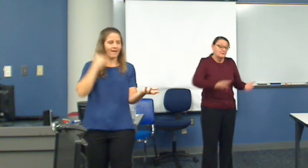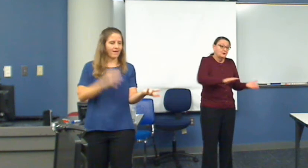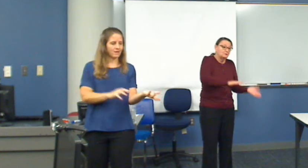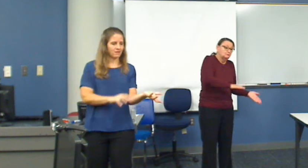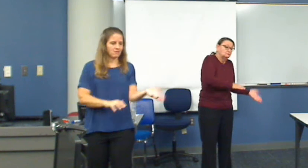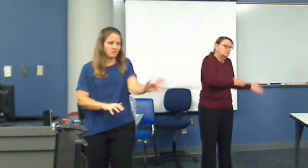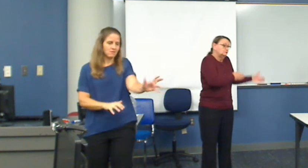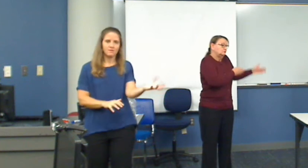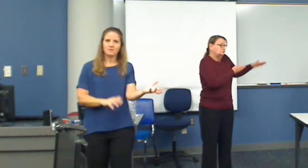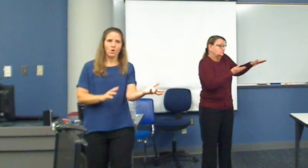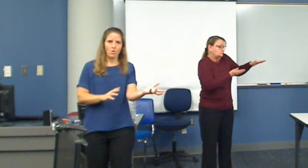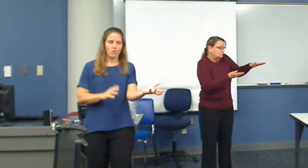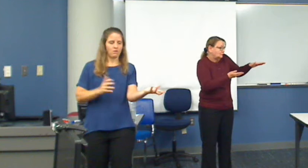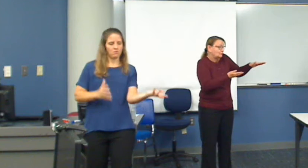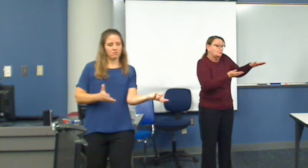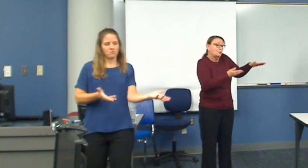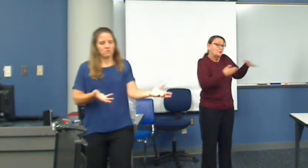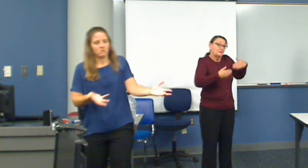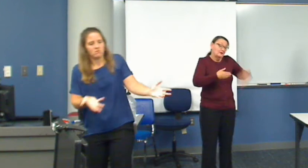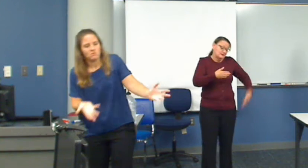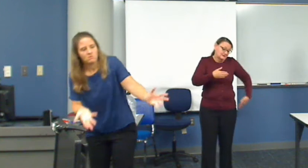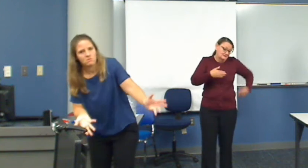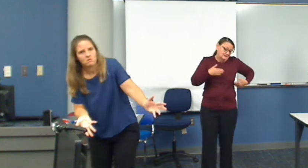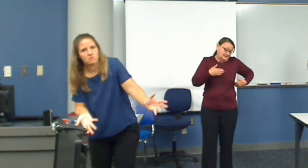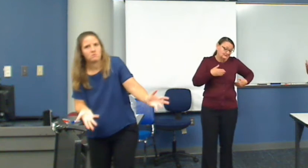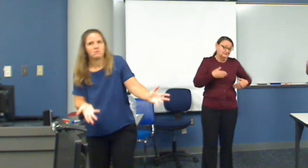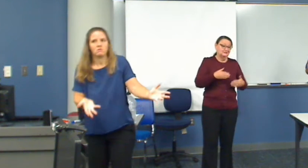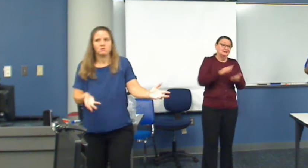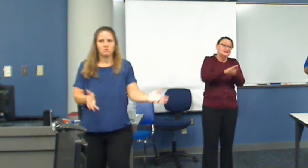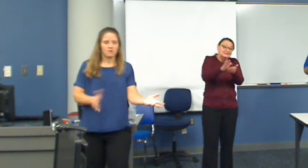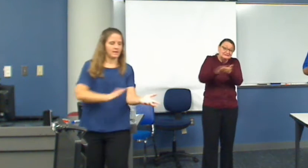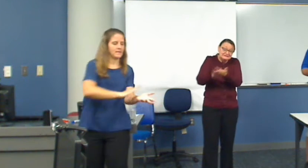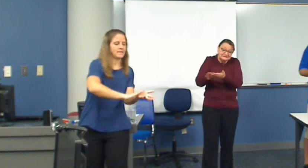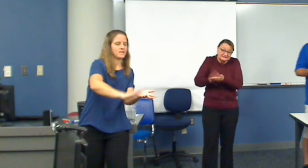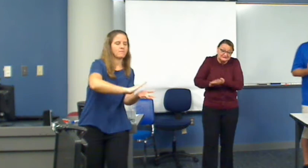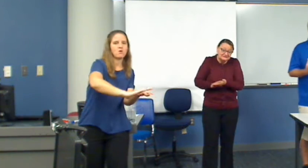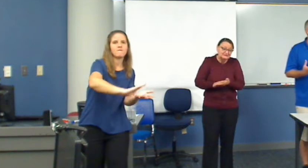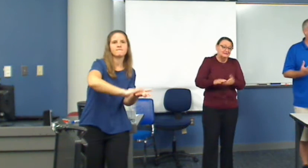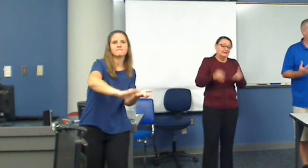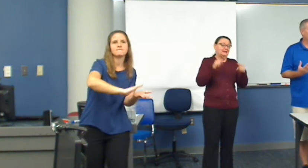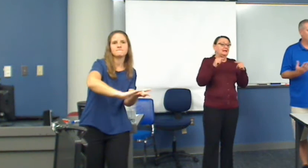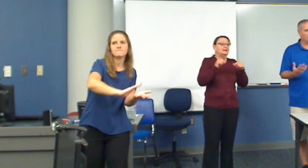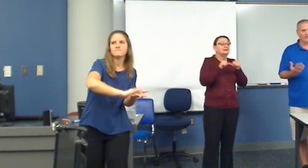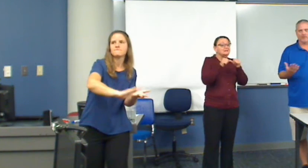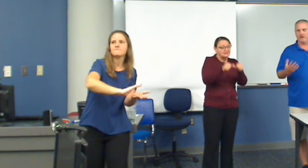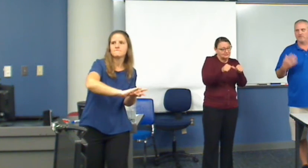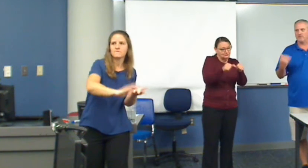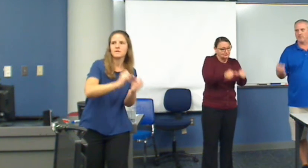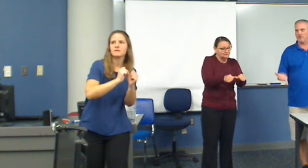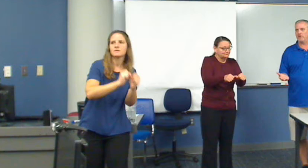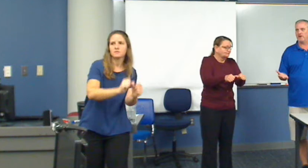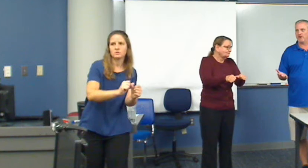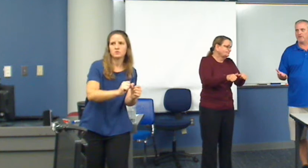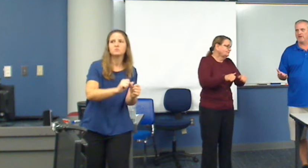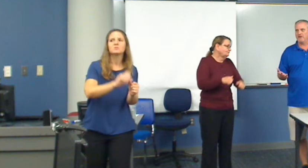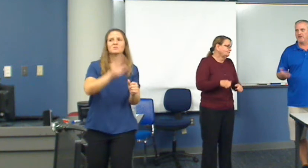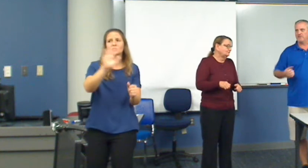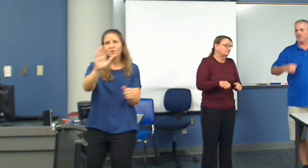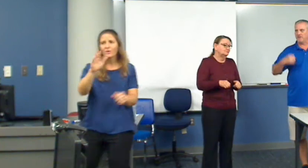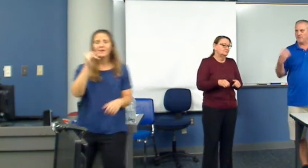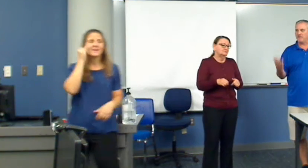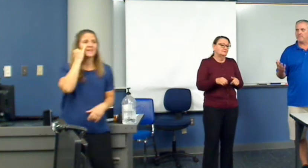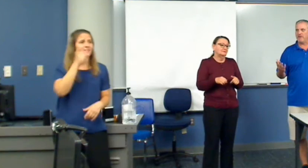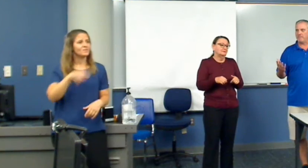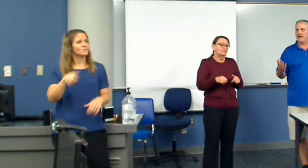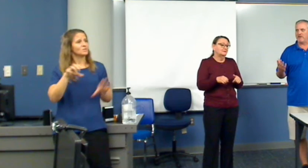side, clean them off, and then continue. Now, it's highly unlikely that we're going to do CPR on someone we don't love, someone we don't care about.